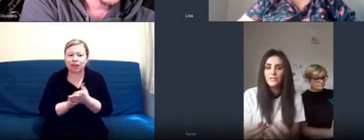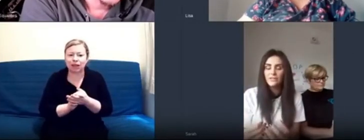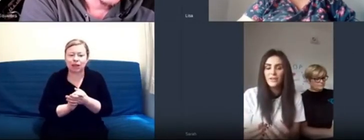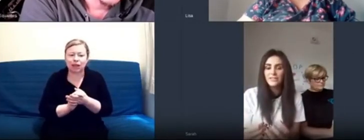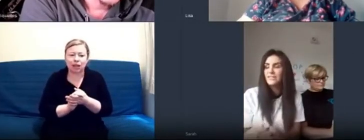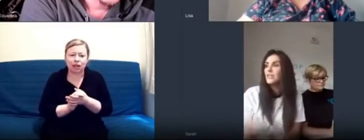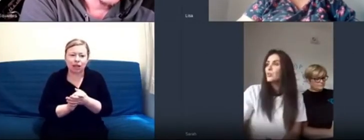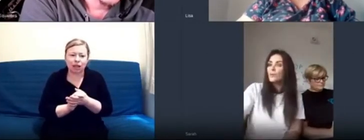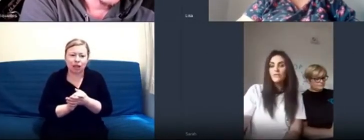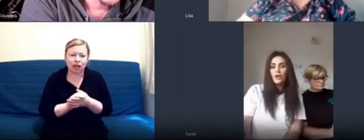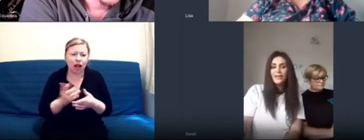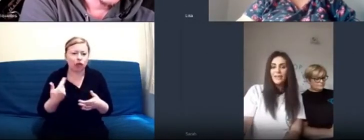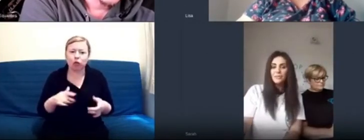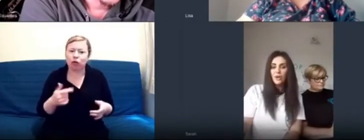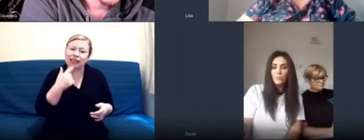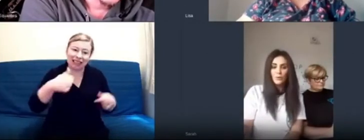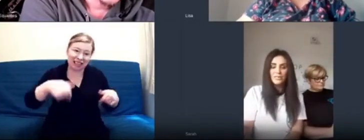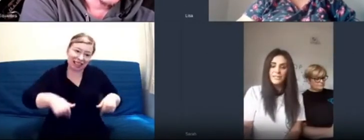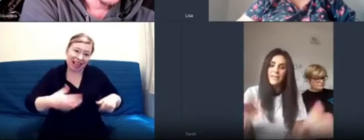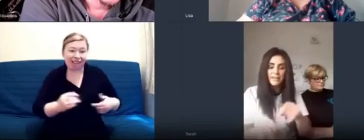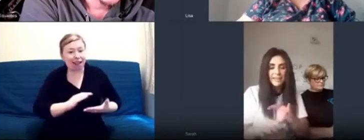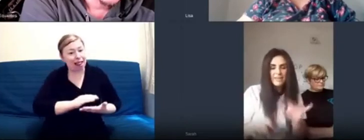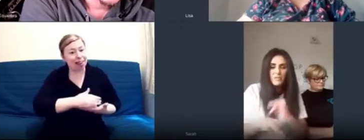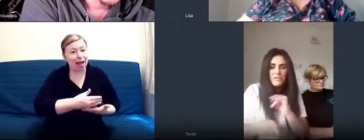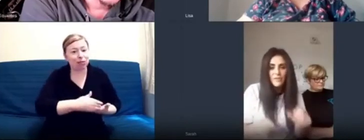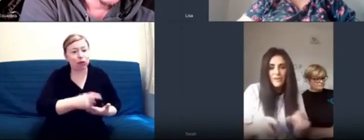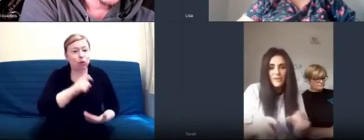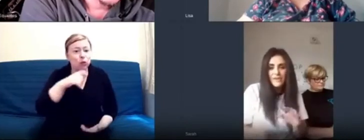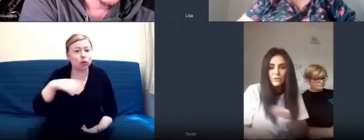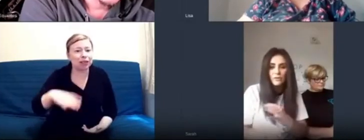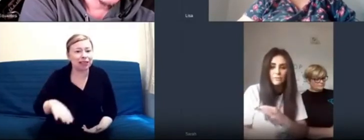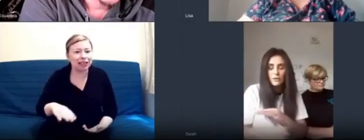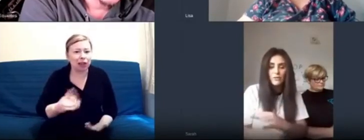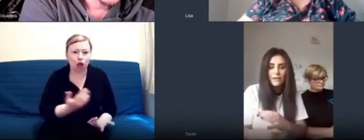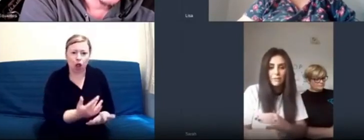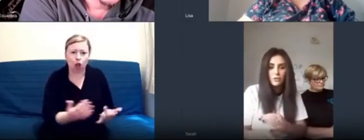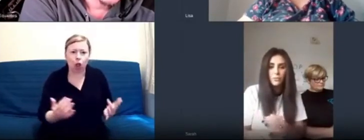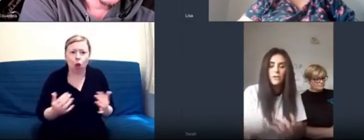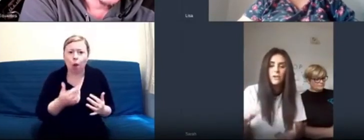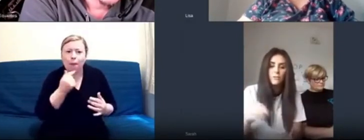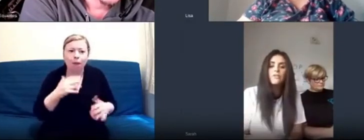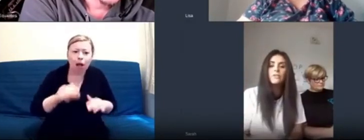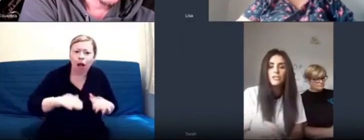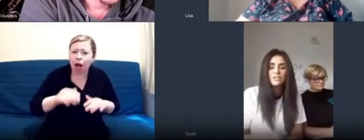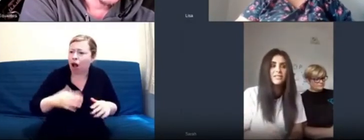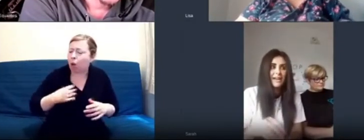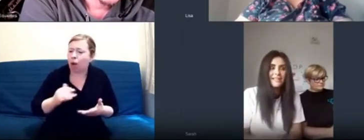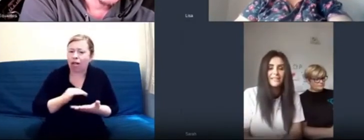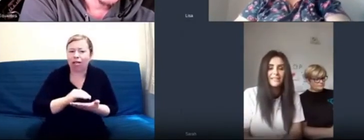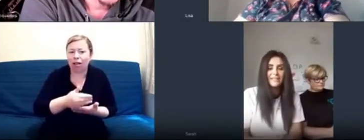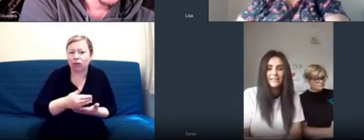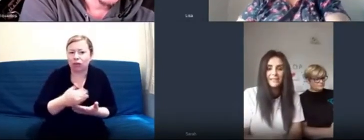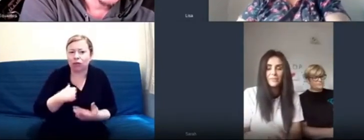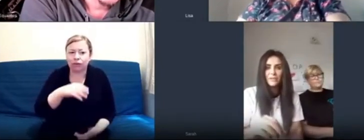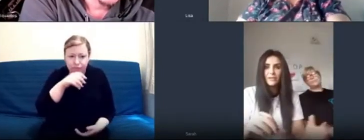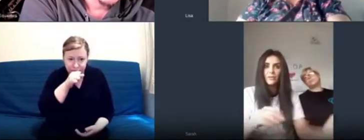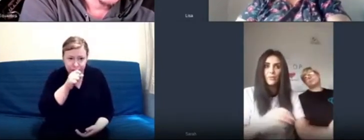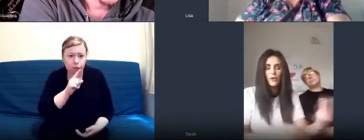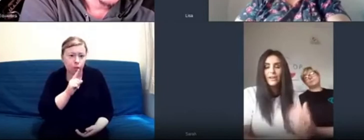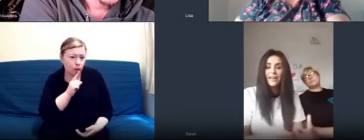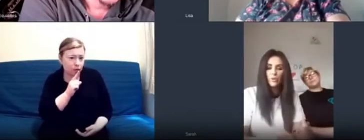during COVID. If I said, we've got a laptop, who needs that? And then everyone's fighting over a laptop. We would just